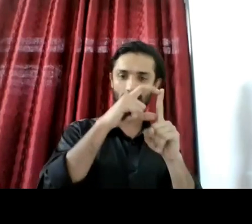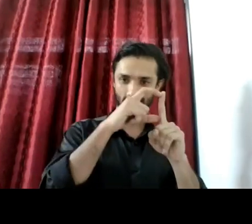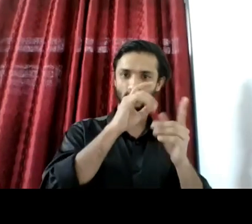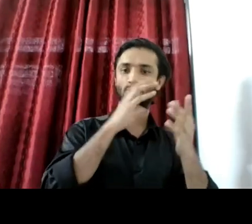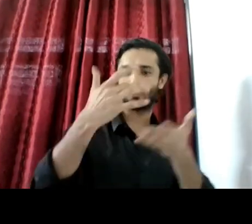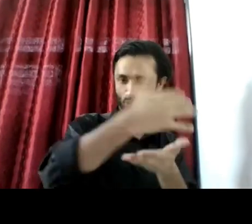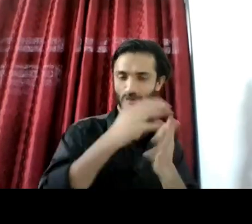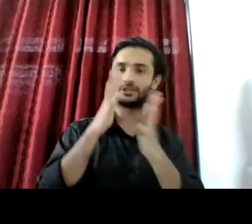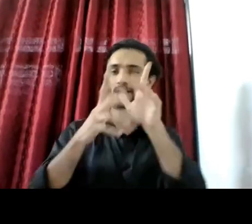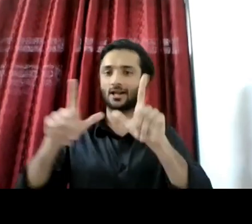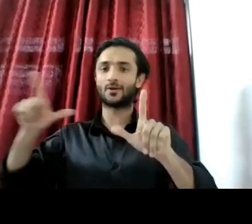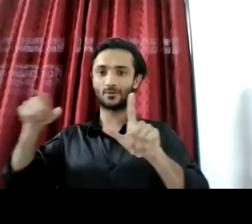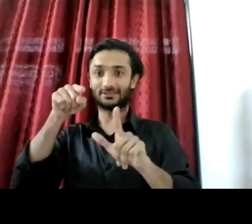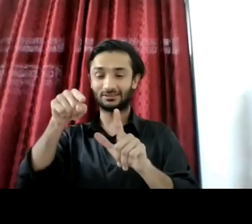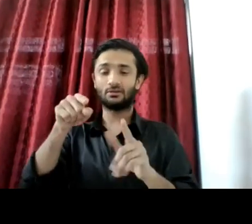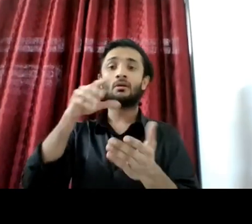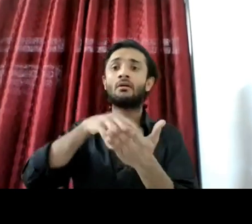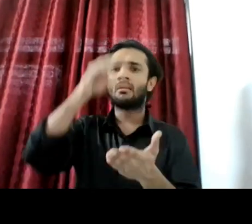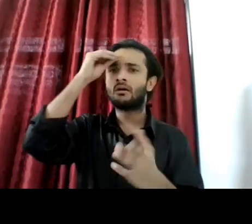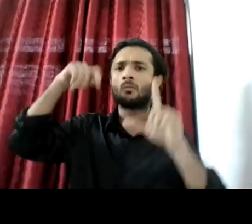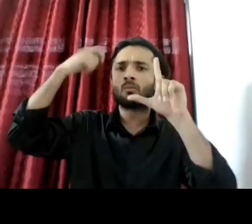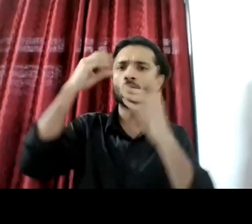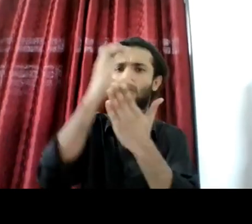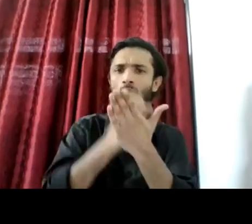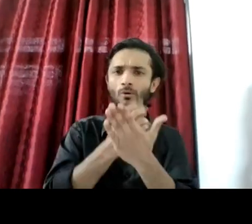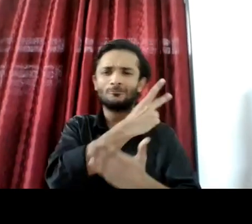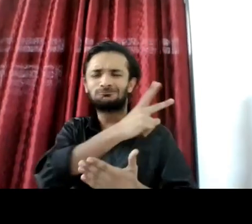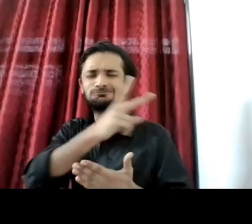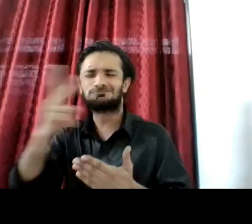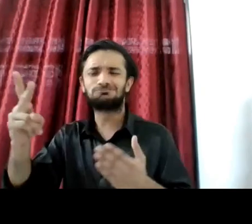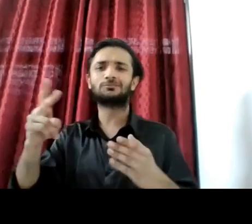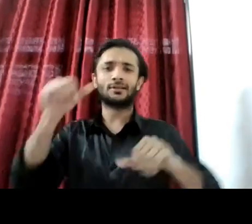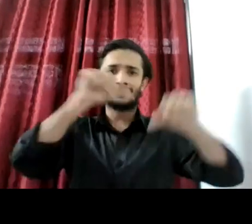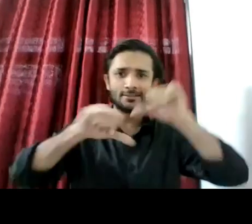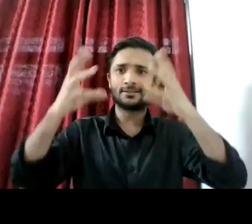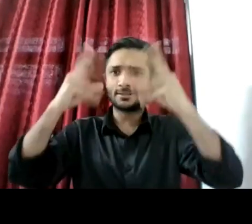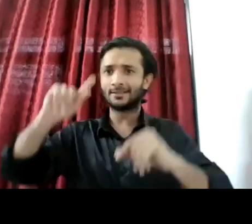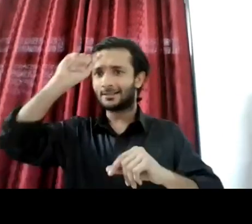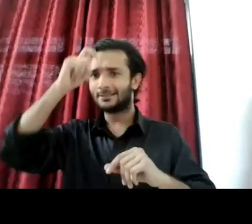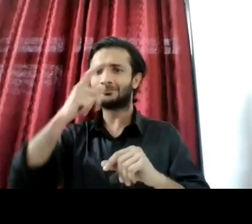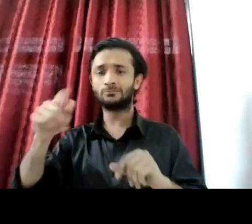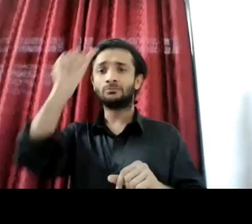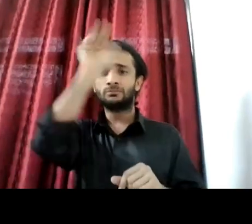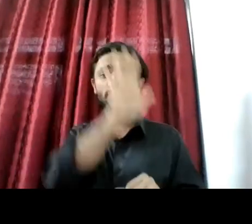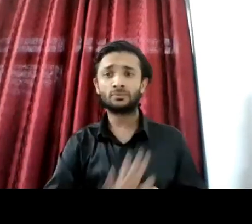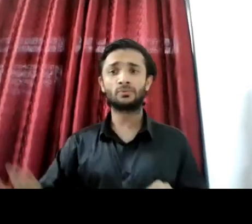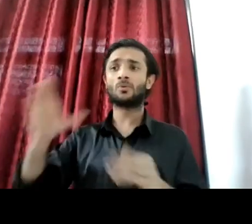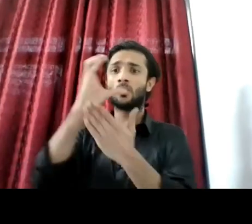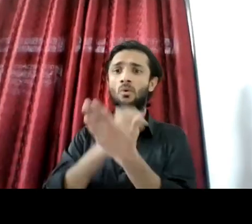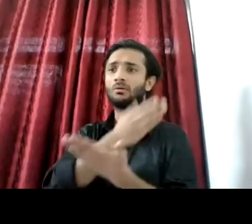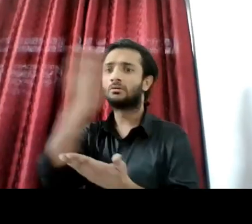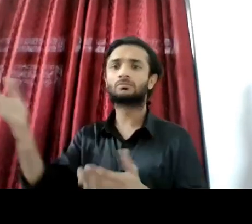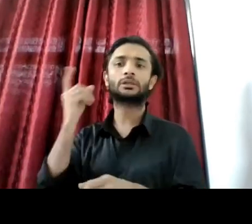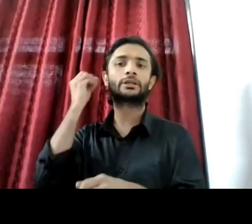very important project called Digital Sign Language Lab. On YouTube, you can see Sign Library for that. So you can